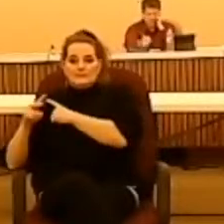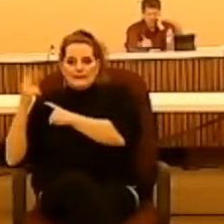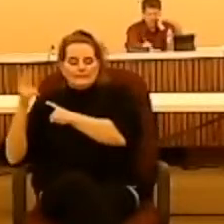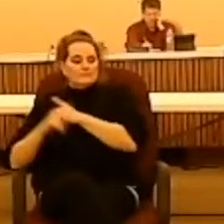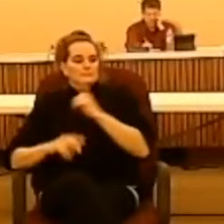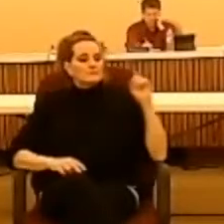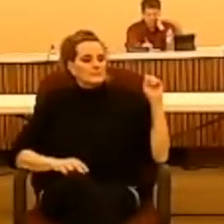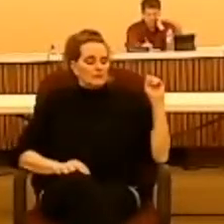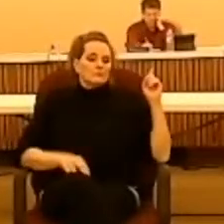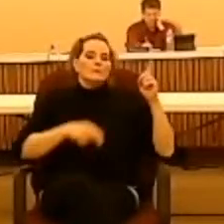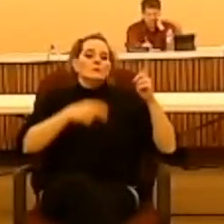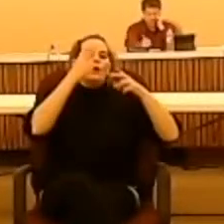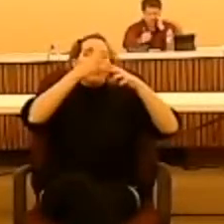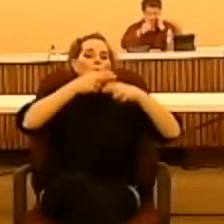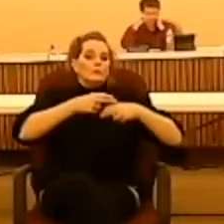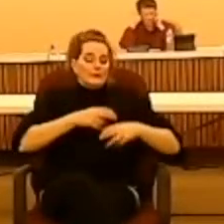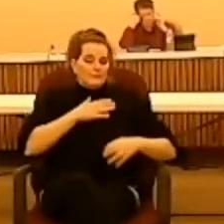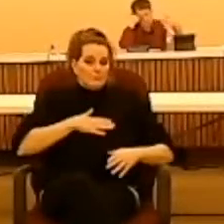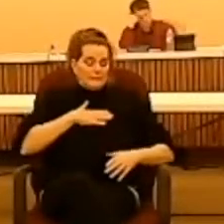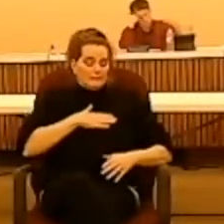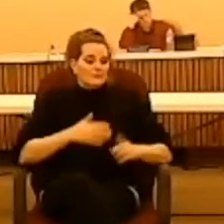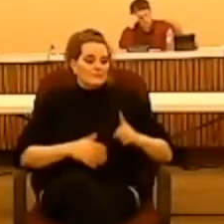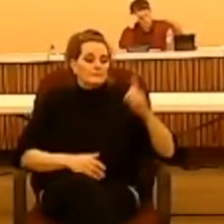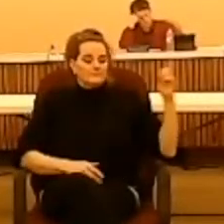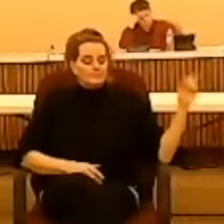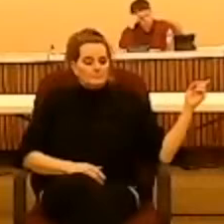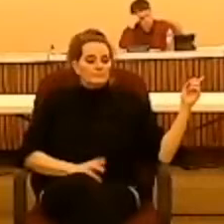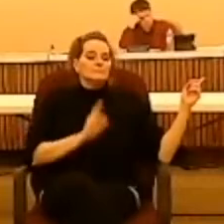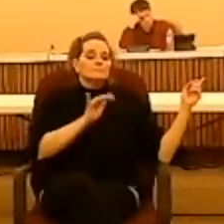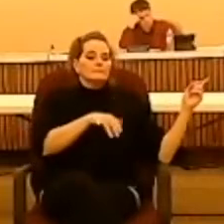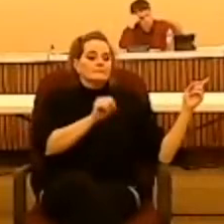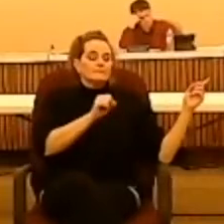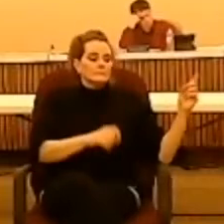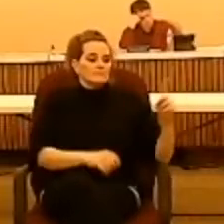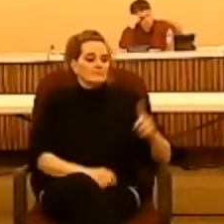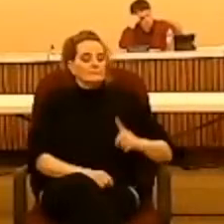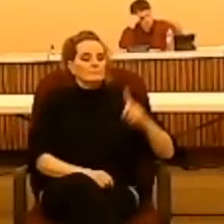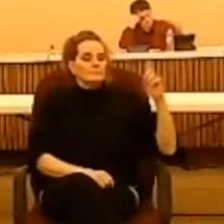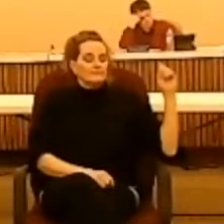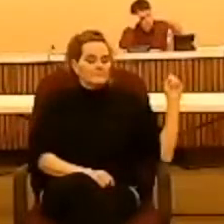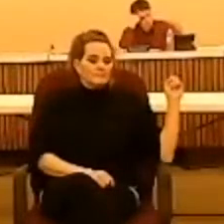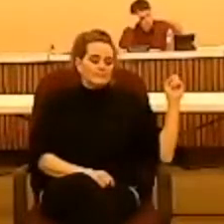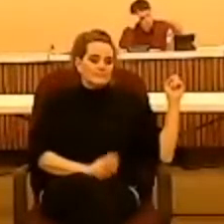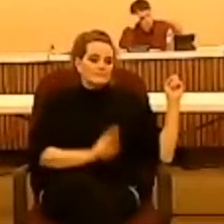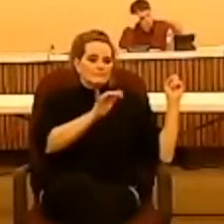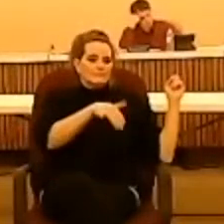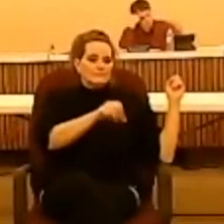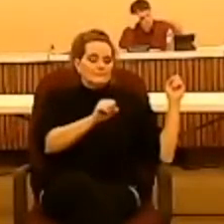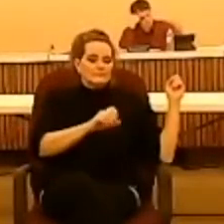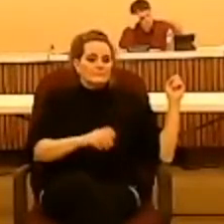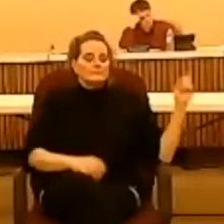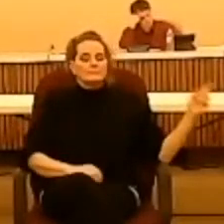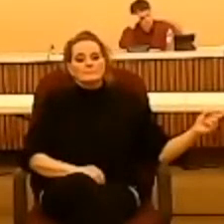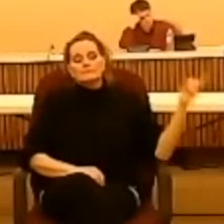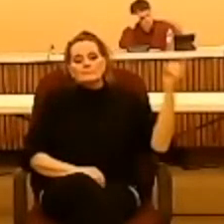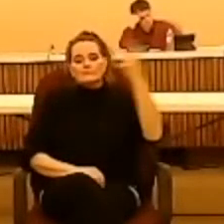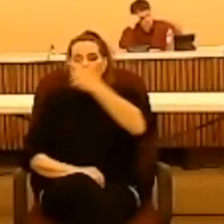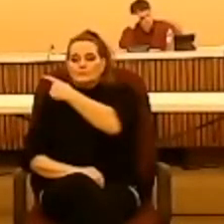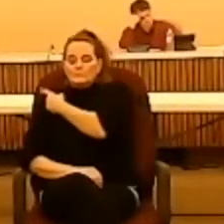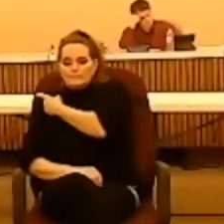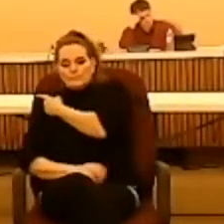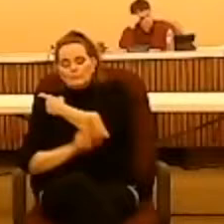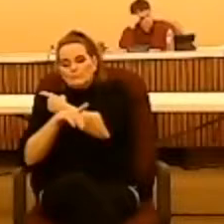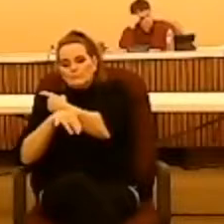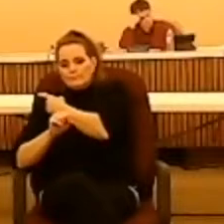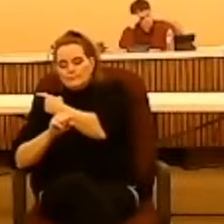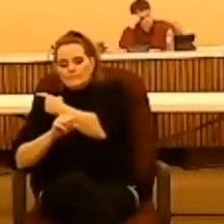Hearing none, please call the roll. Councilmember Barley, Aye. Councilmember Stafford, Aye. Councilmember